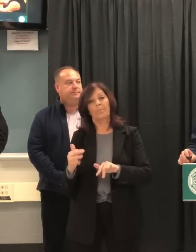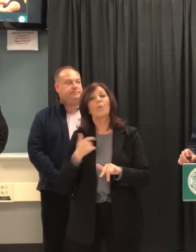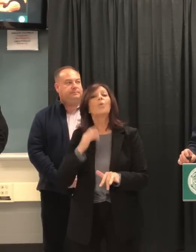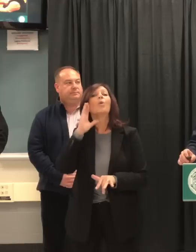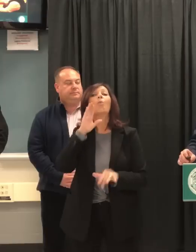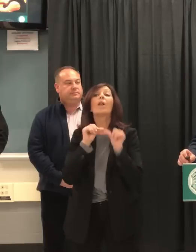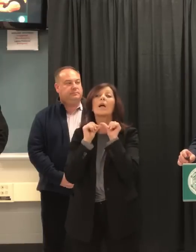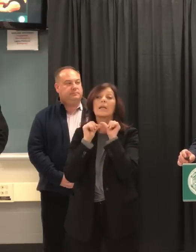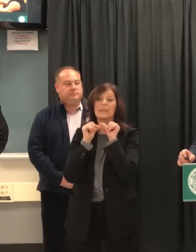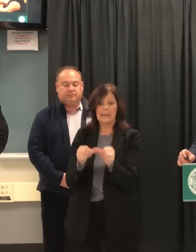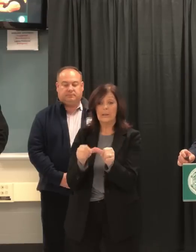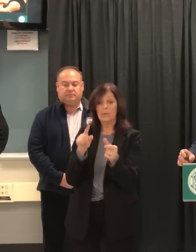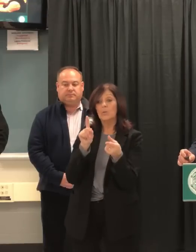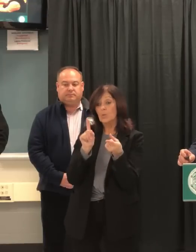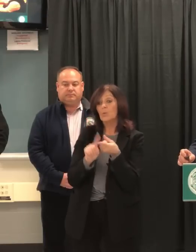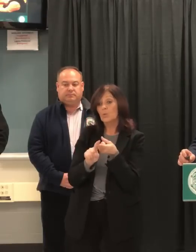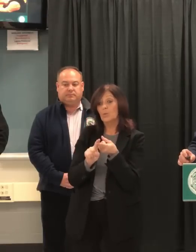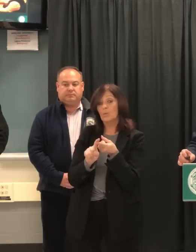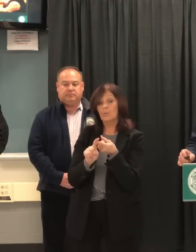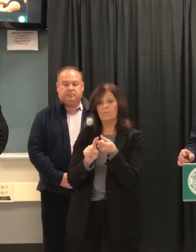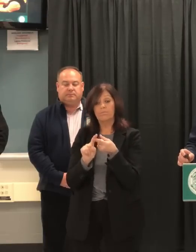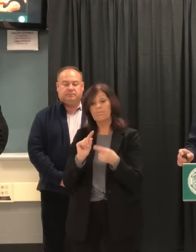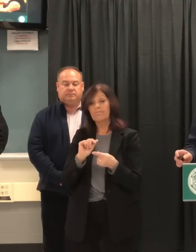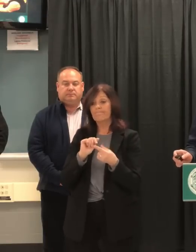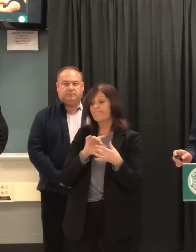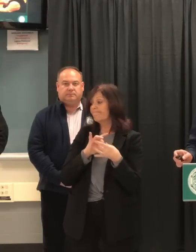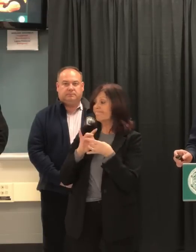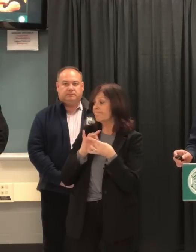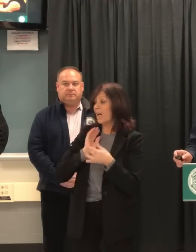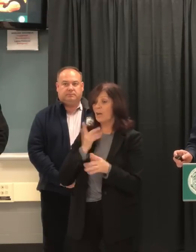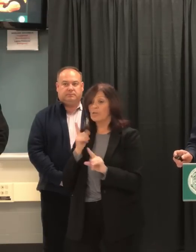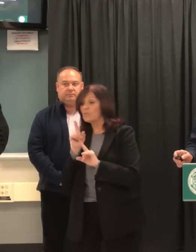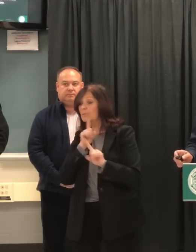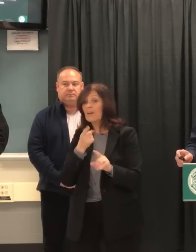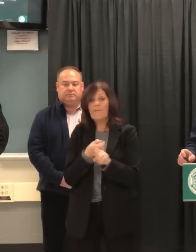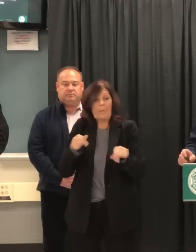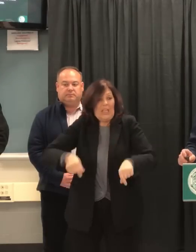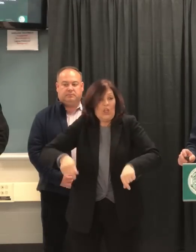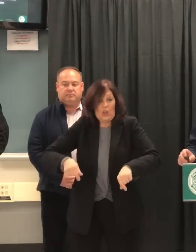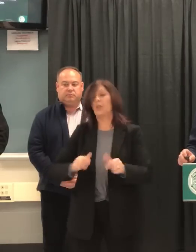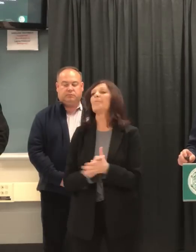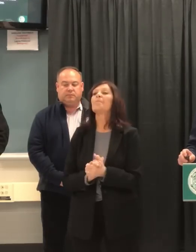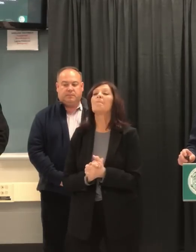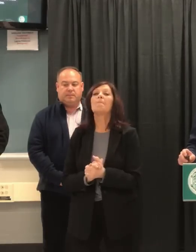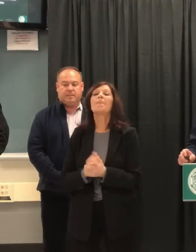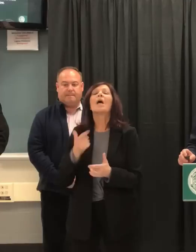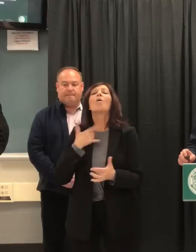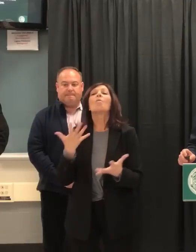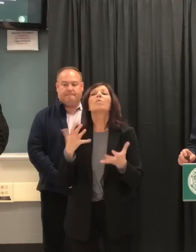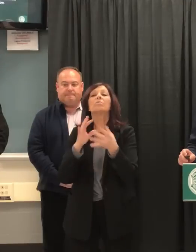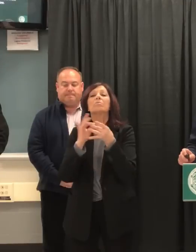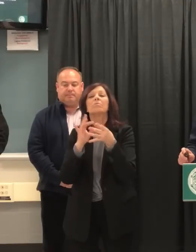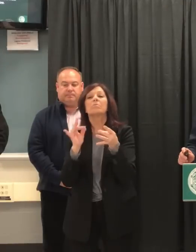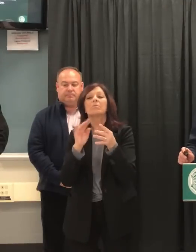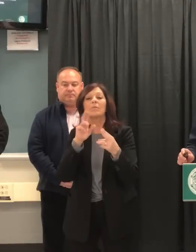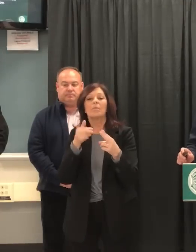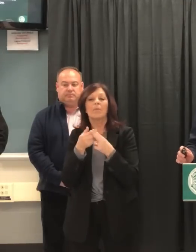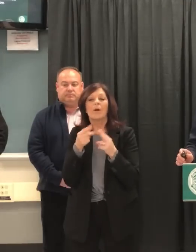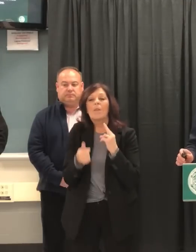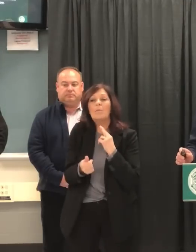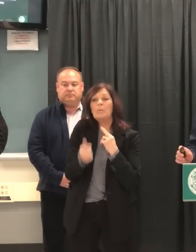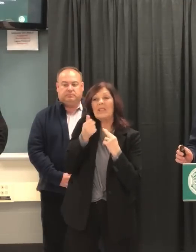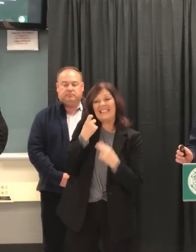will continue to coordinate the response for our region out of this location. I want to talk about the